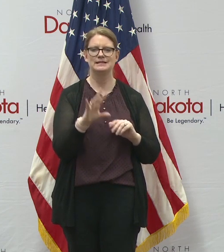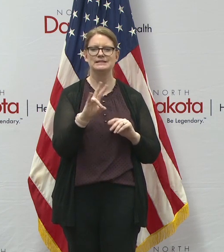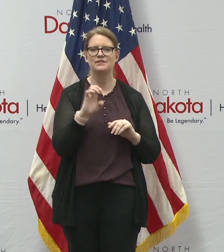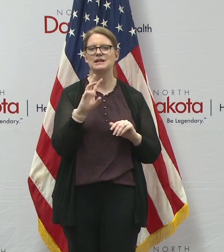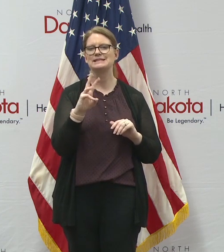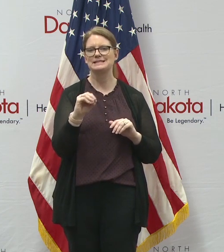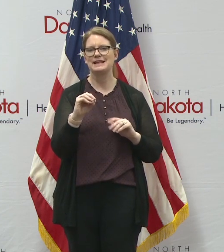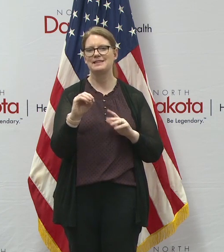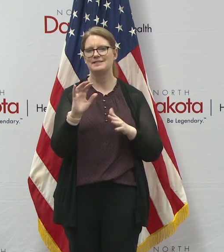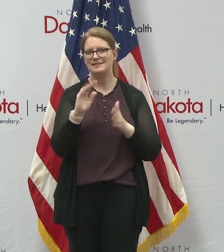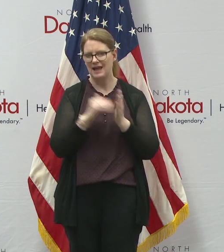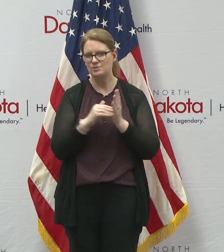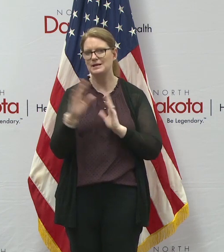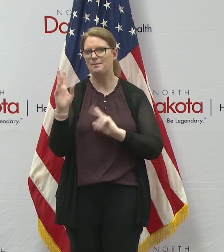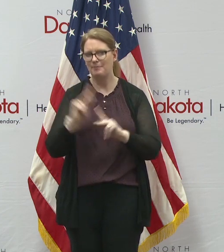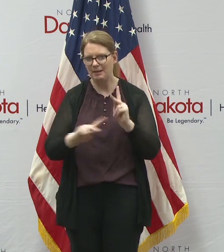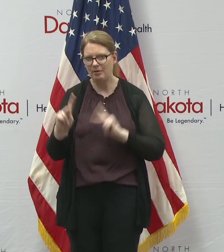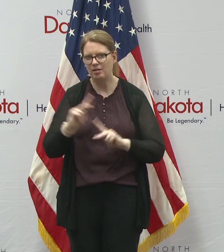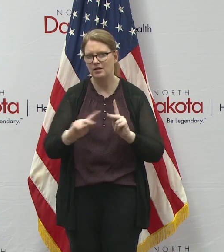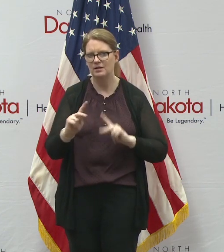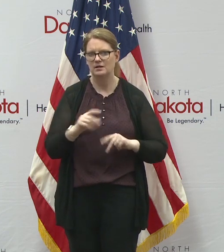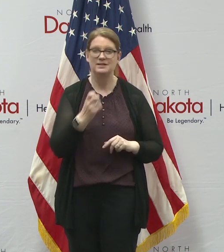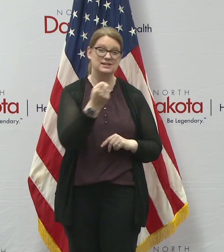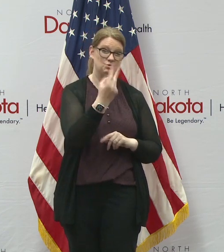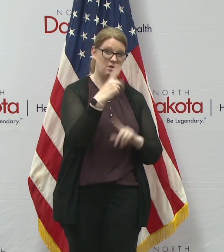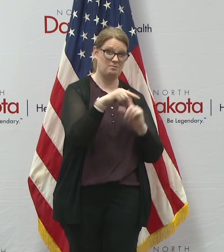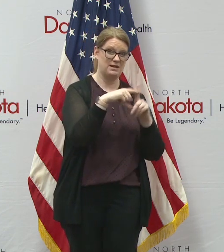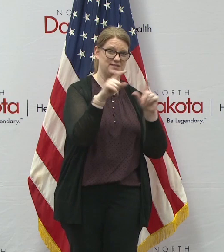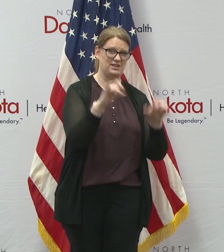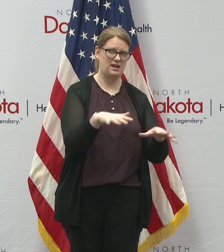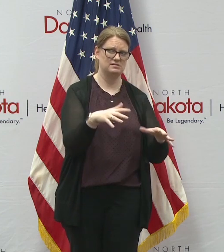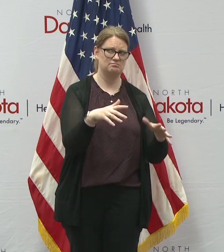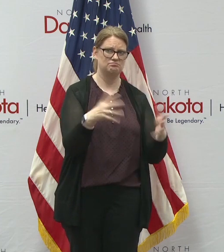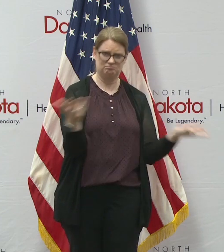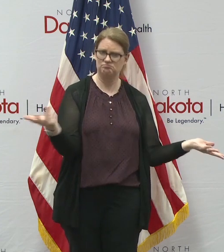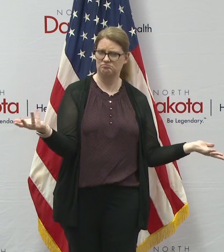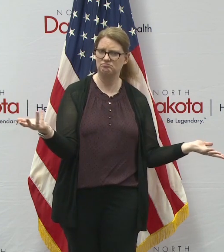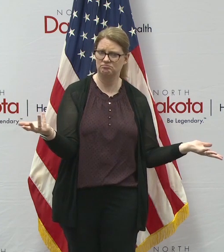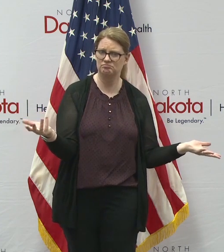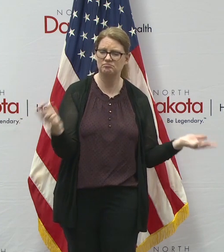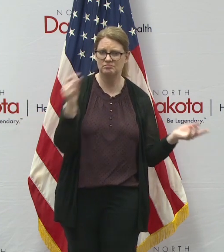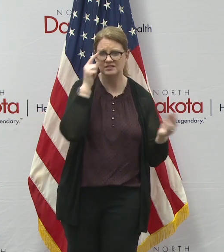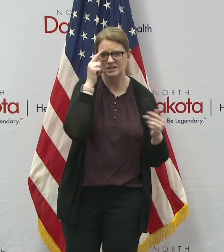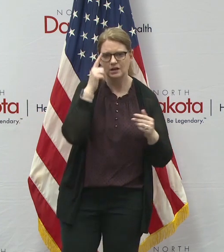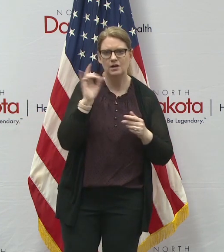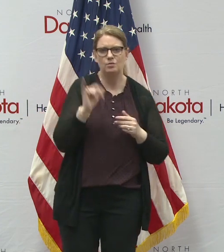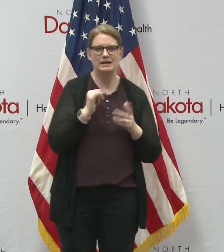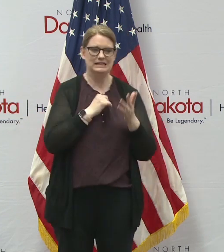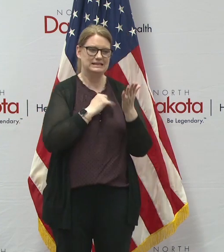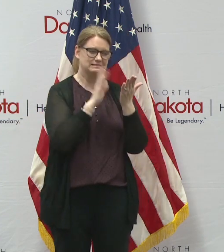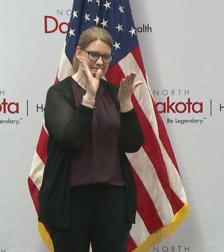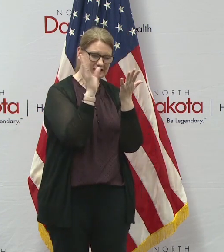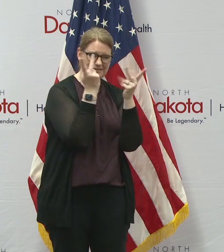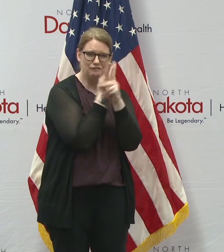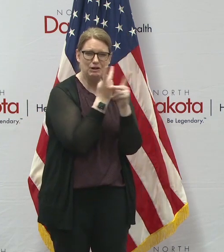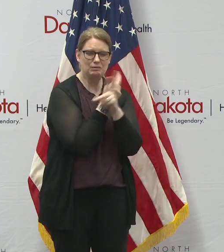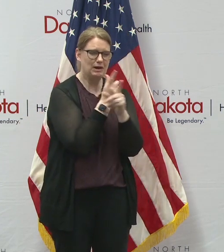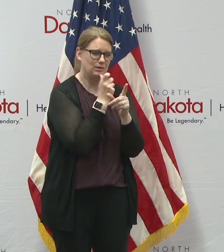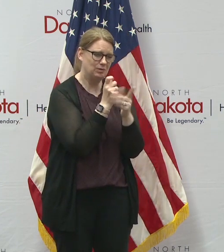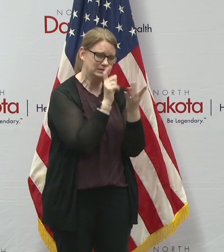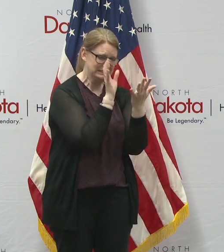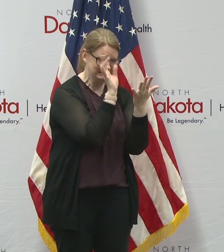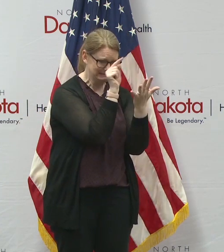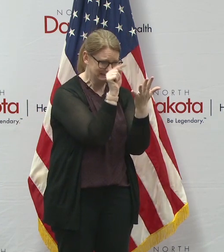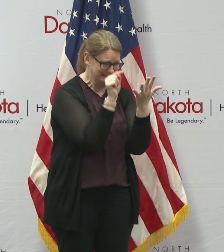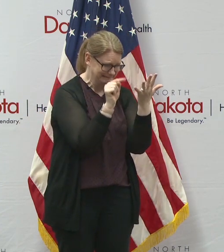people, 760,000 people, 12 positive tests. I mean, we should be chasing down every one of those positives as hard as we can